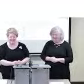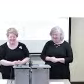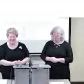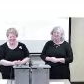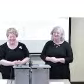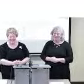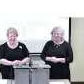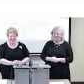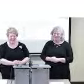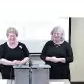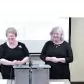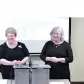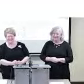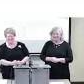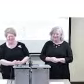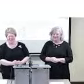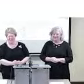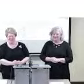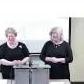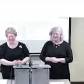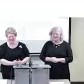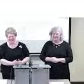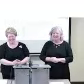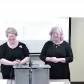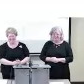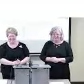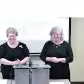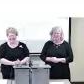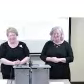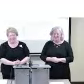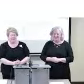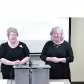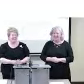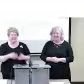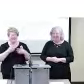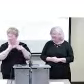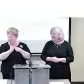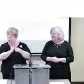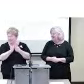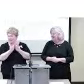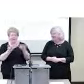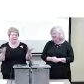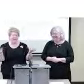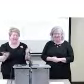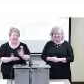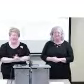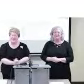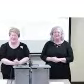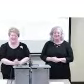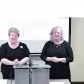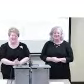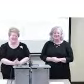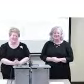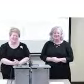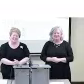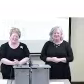her 80s and i still go to her for advice and sometimes just to pour out my heart of what happened